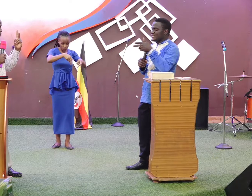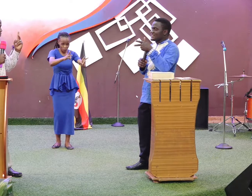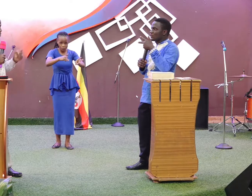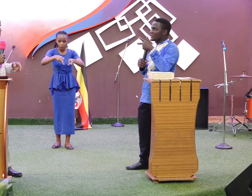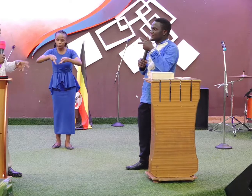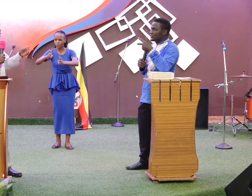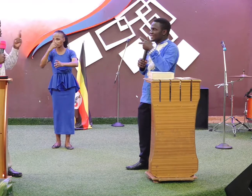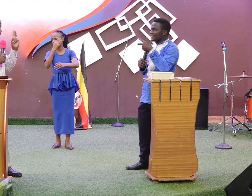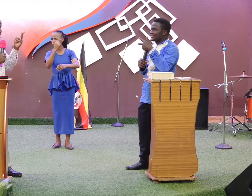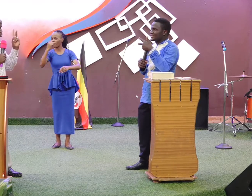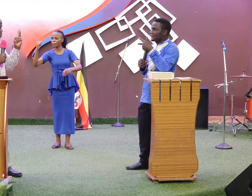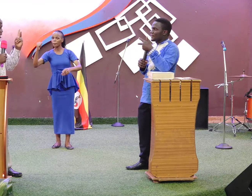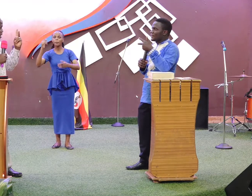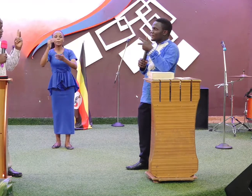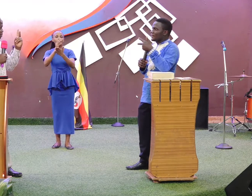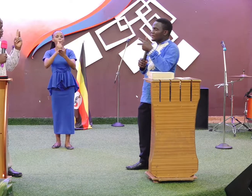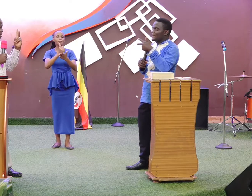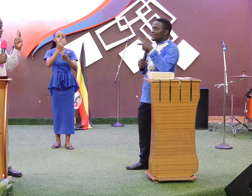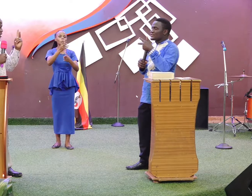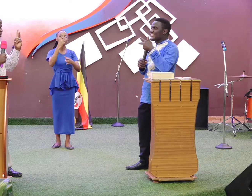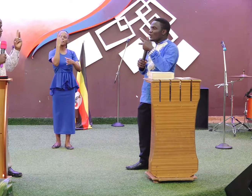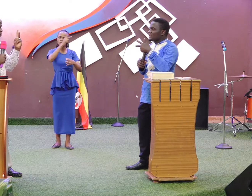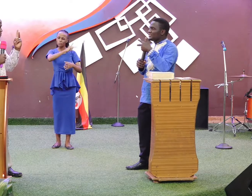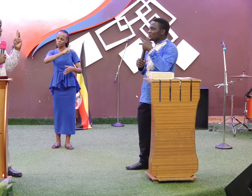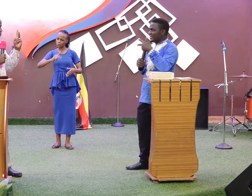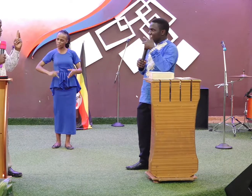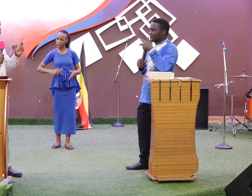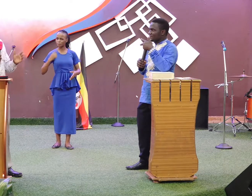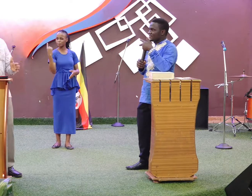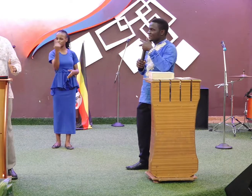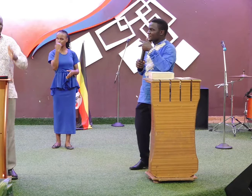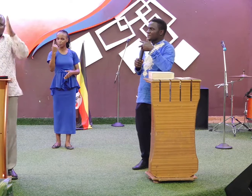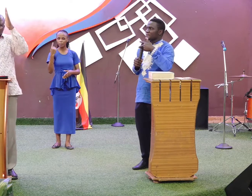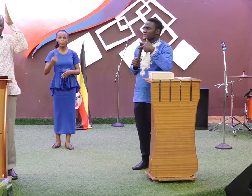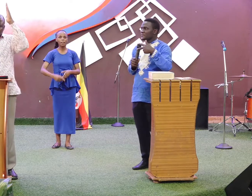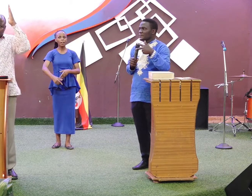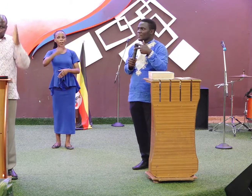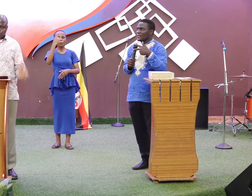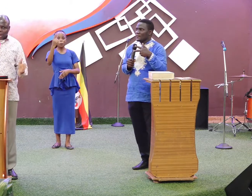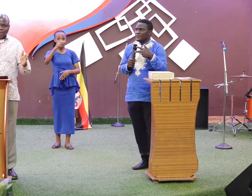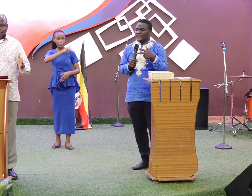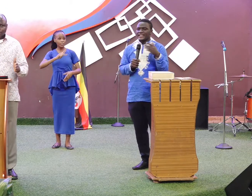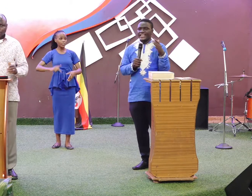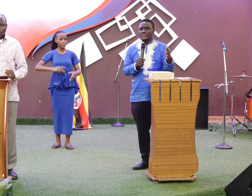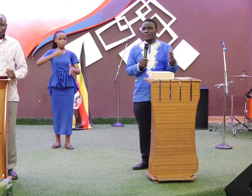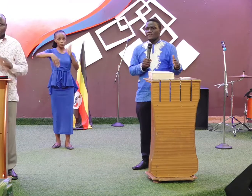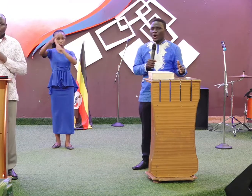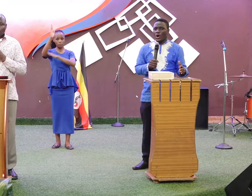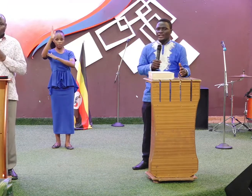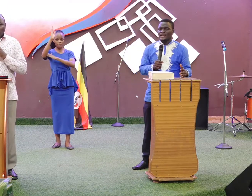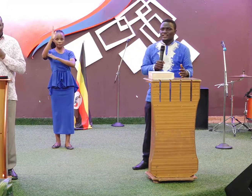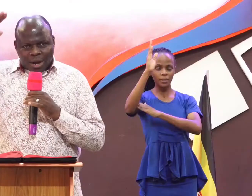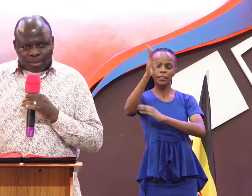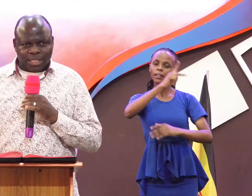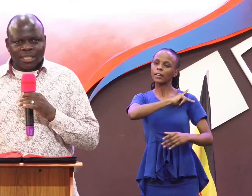sees things in only two sides. Wanga waliwo obwakabaka bwa mirundi emeka. Because there are only two kingdoms. Waliwo obwakabaka bwa Katonda. There's the kingdom of